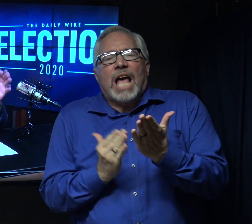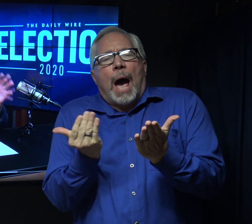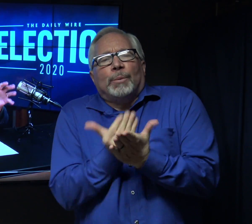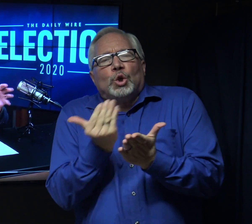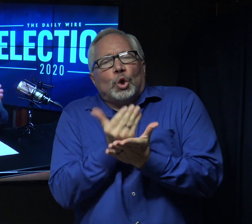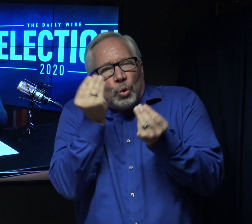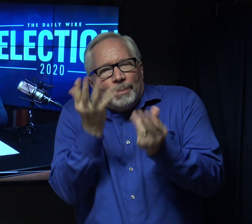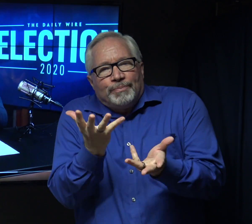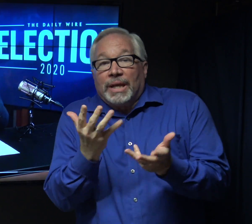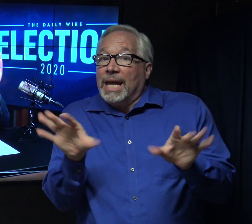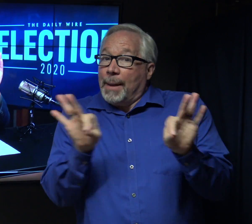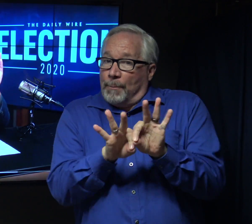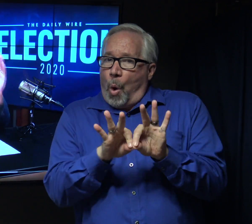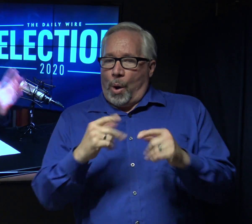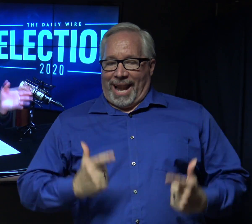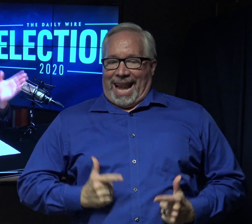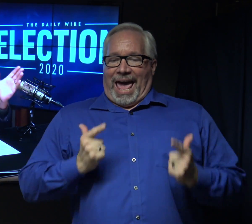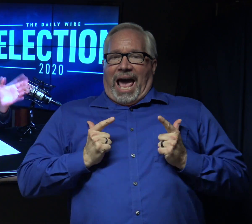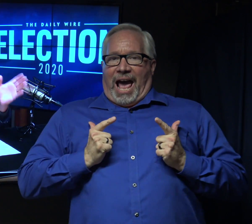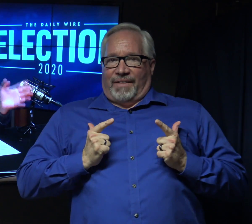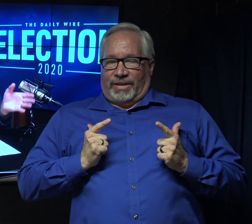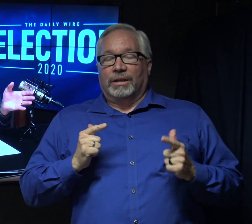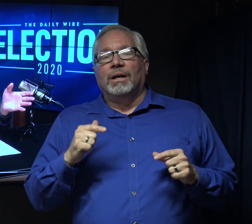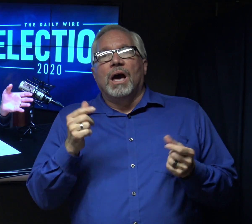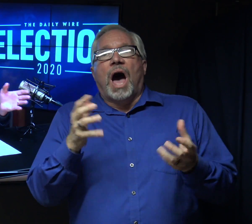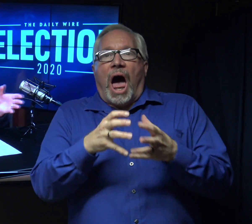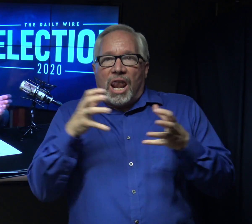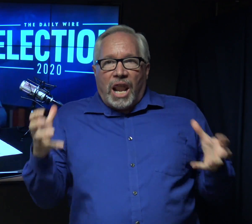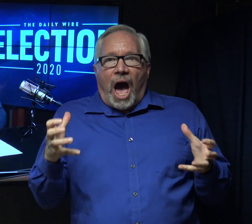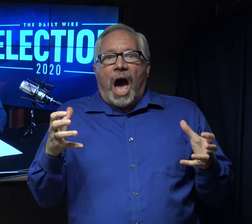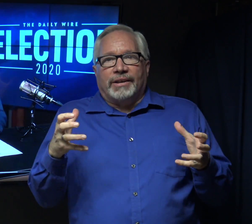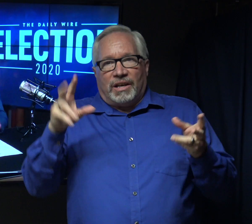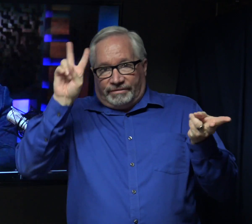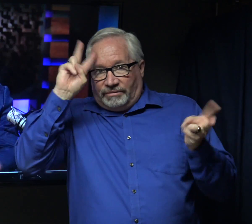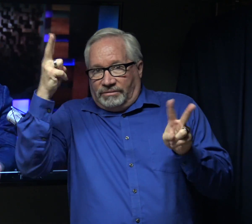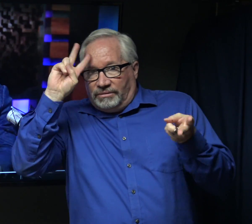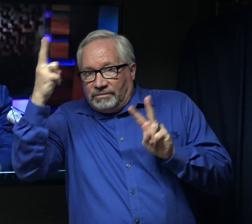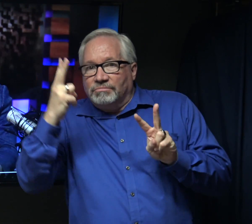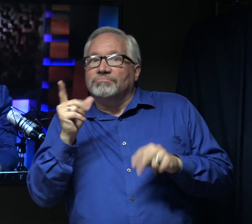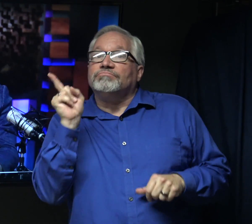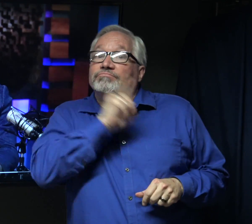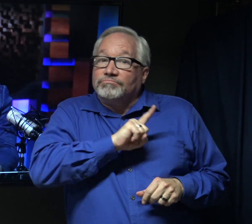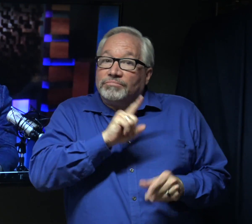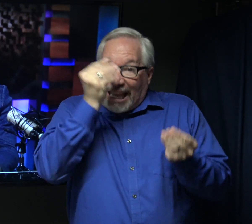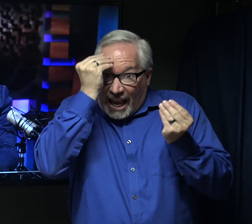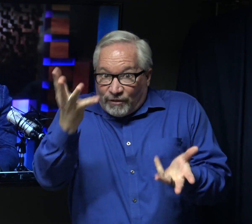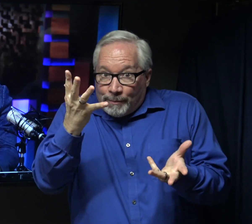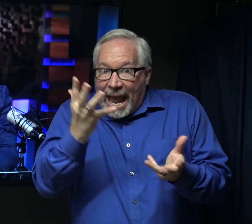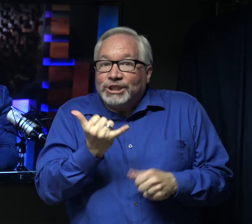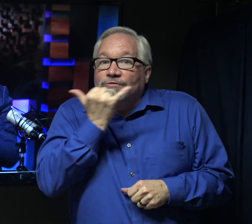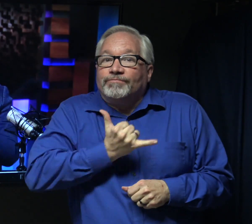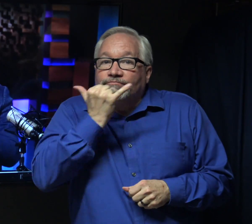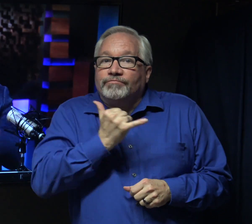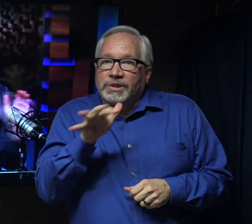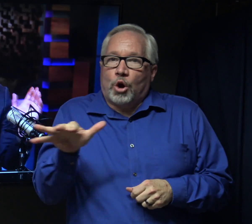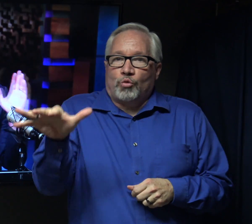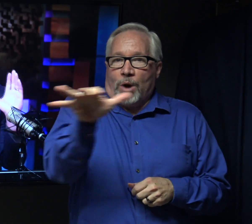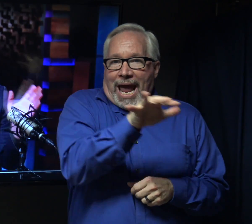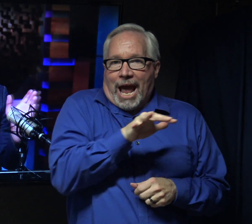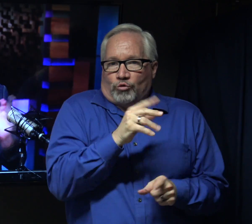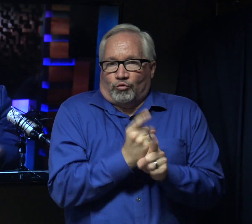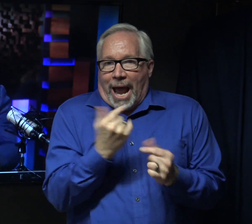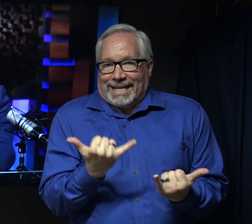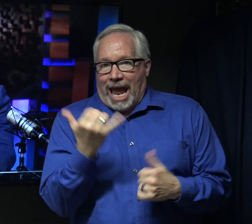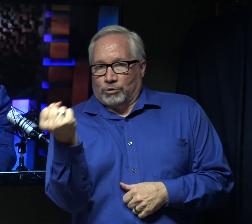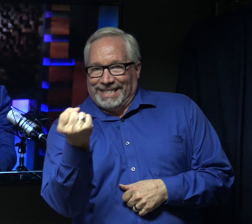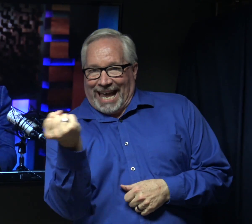to go live right now is there is a lot of disinformation going around the internet and a lot of fake news. So just the facts,